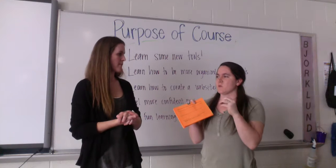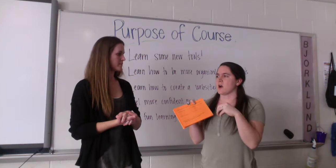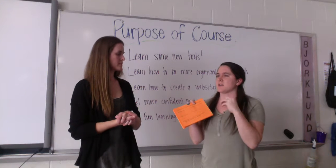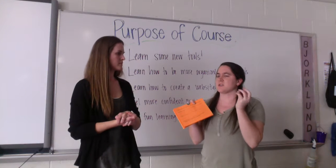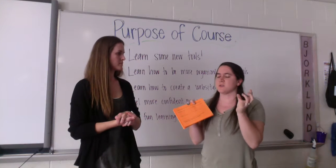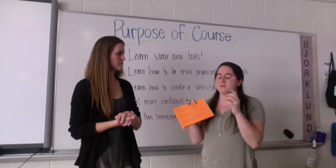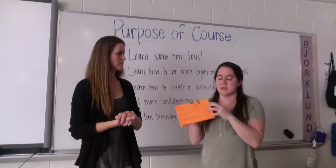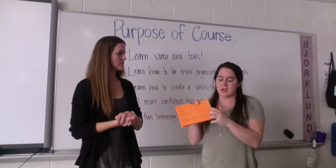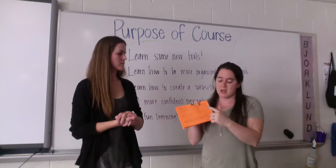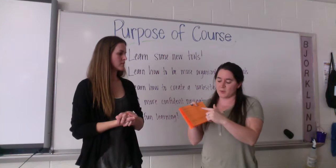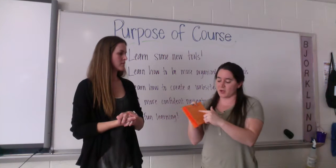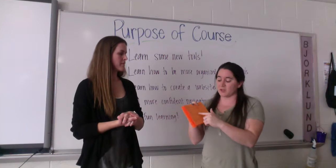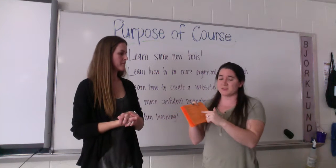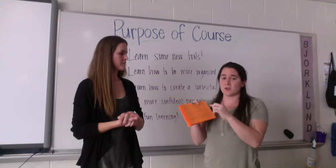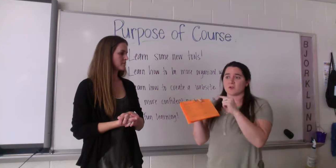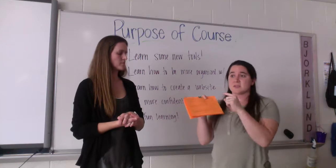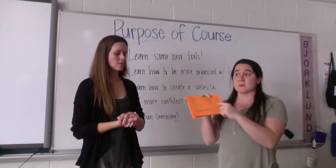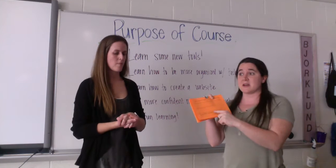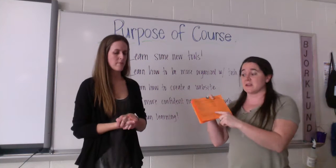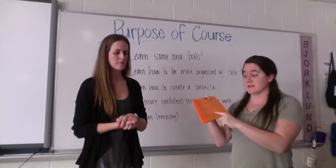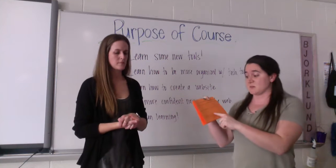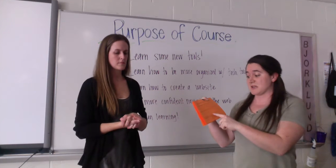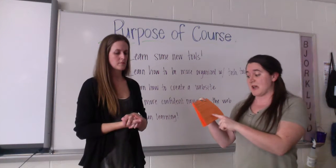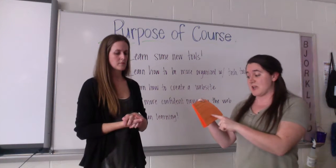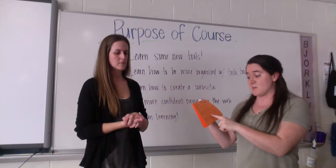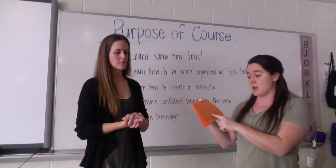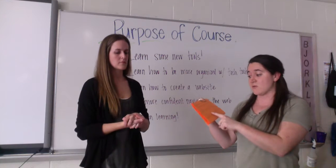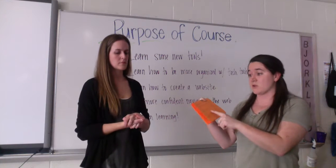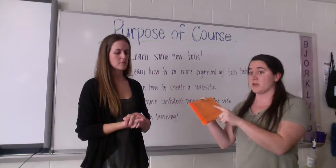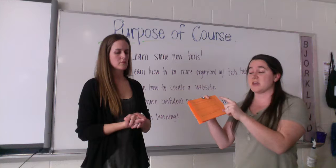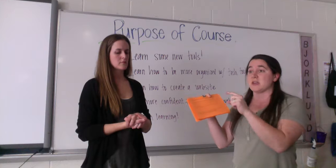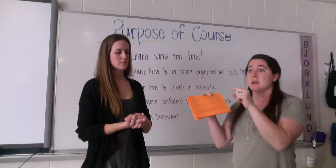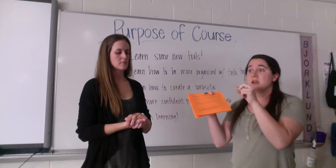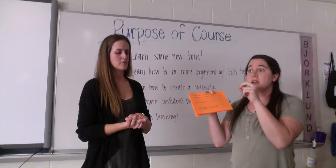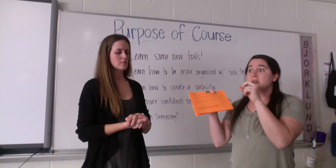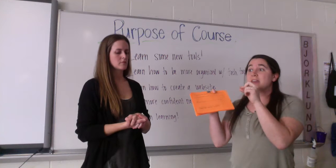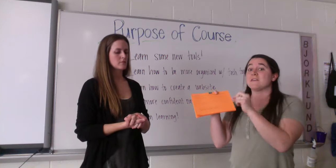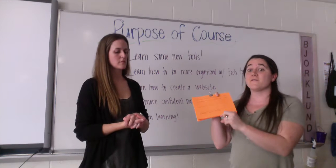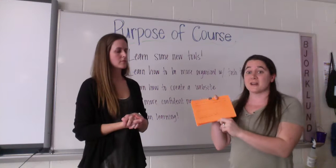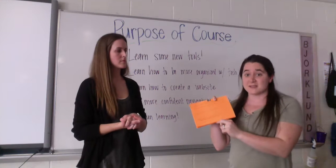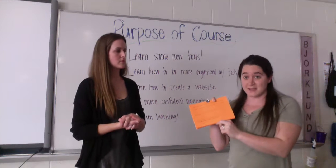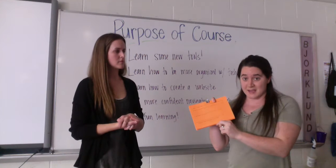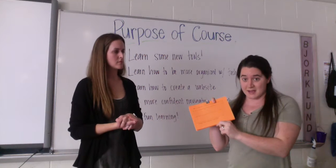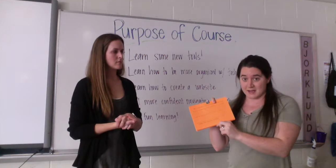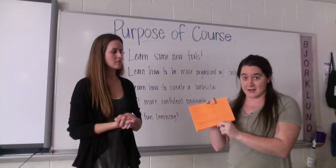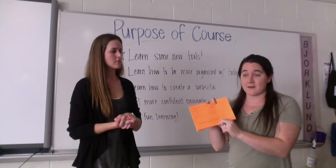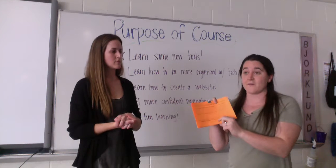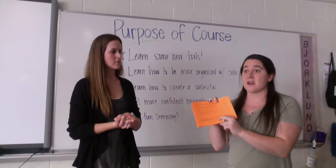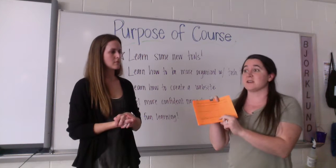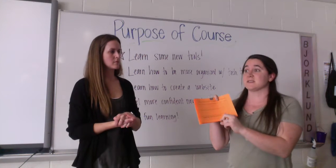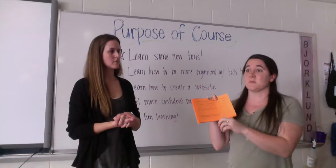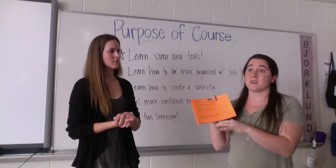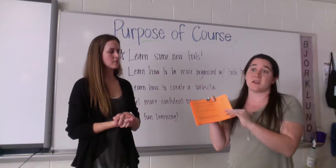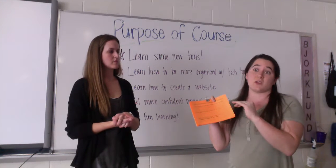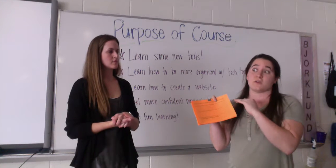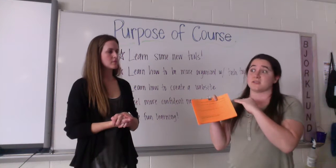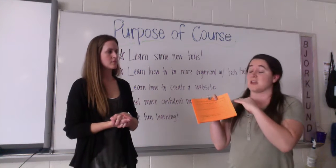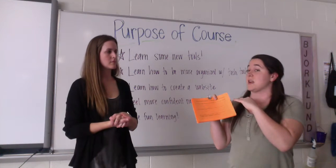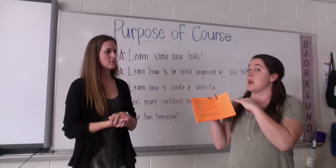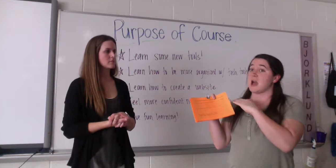want to use, but also spending some time and really investigating and finding something that you're saying, I